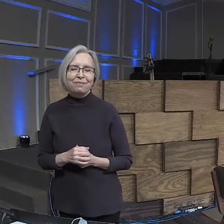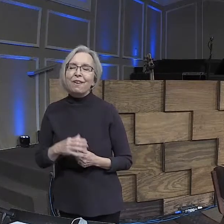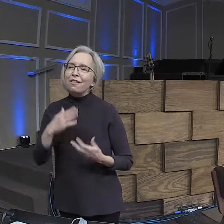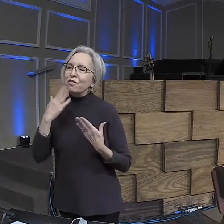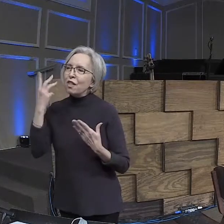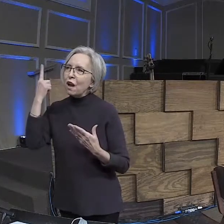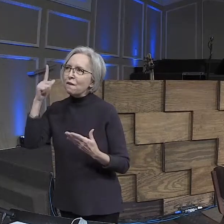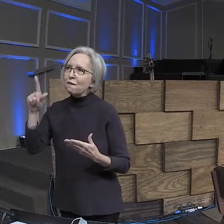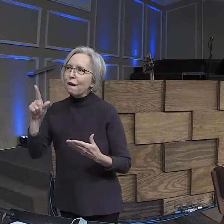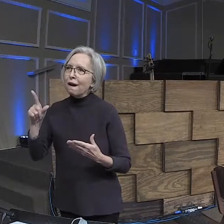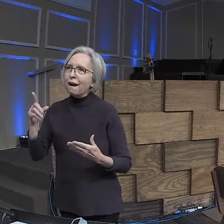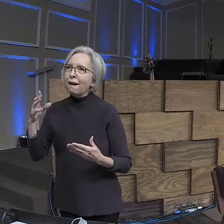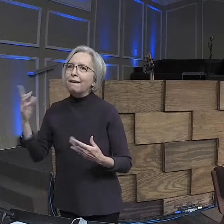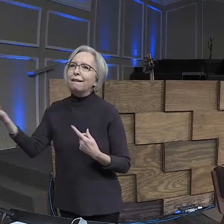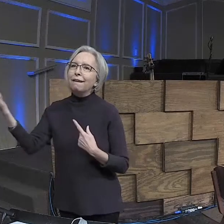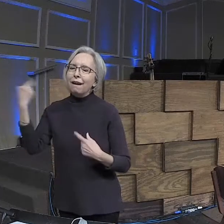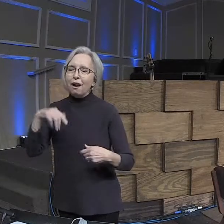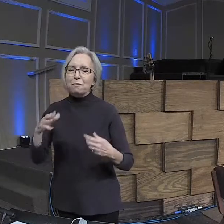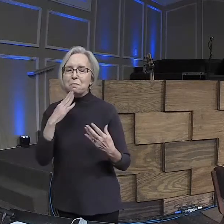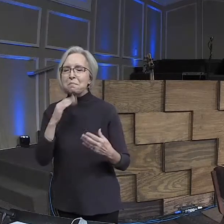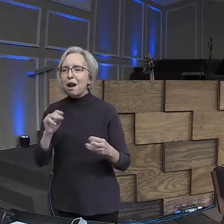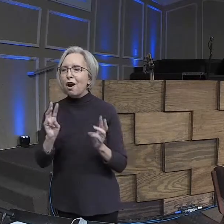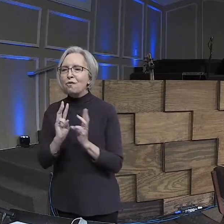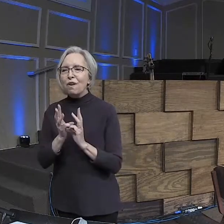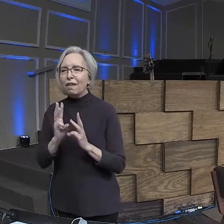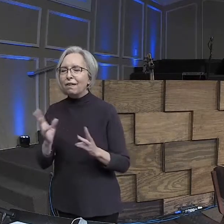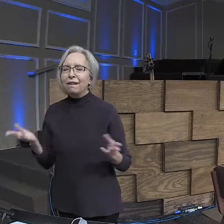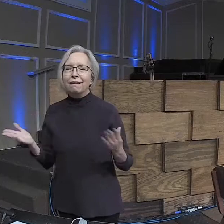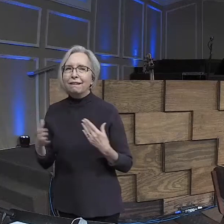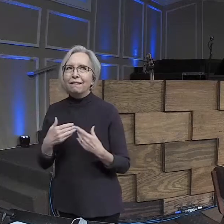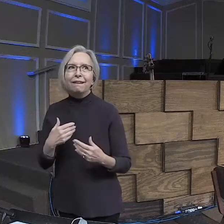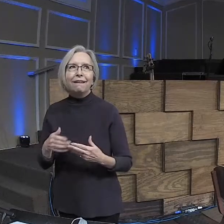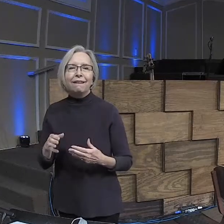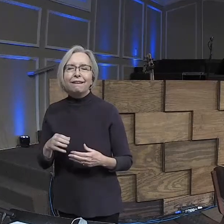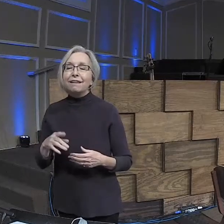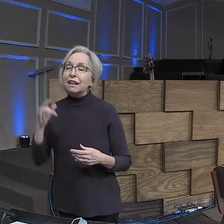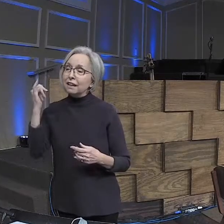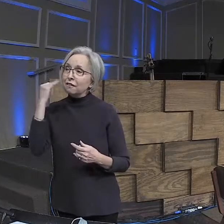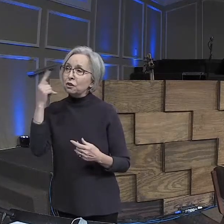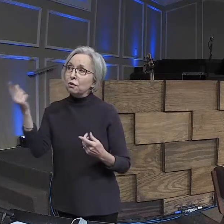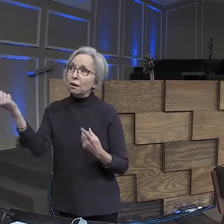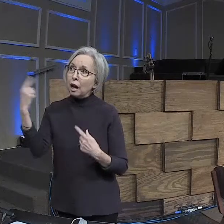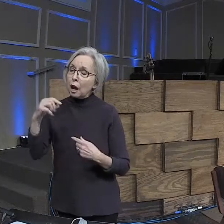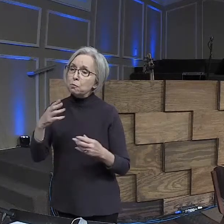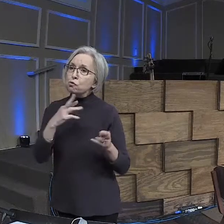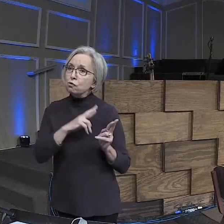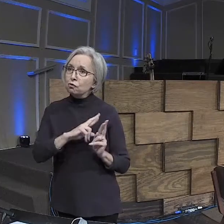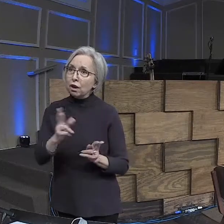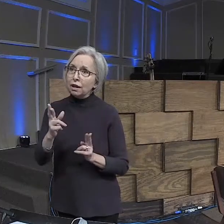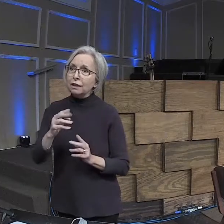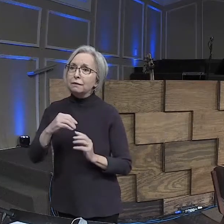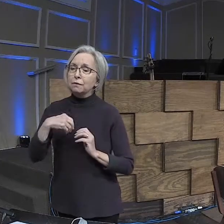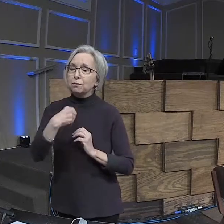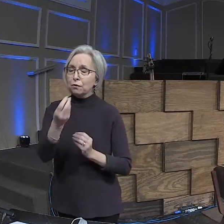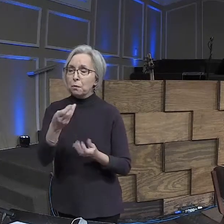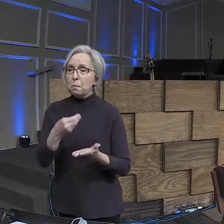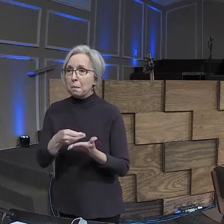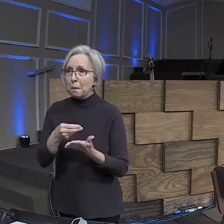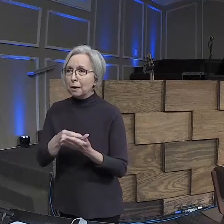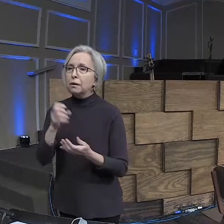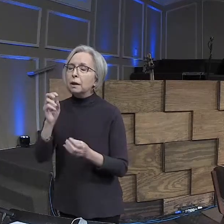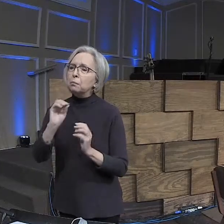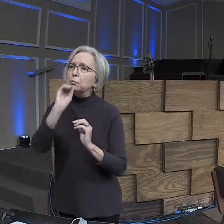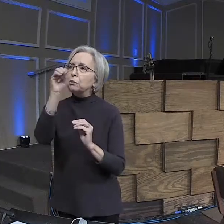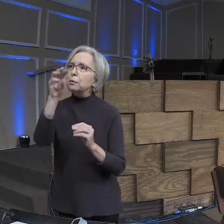this morning and making your way into the building. I just want to remind you, if you came prepared to give a tithe or offering today, you can do so in